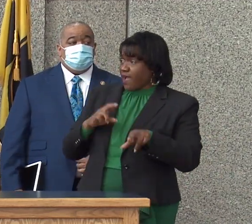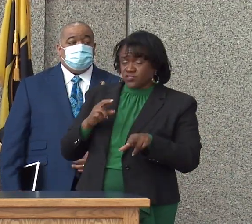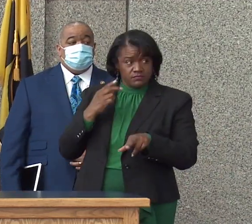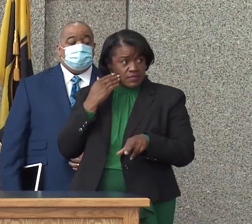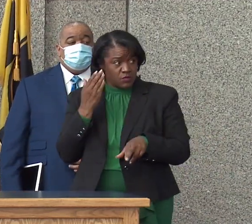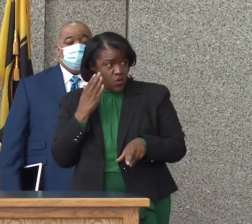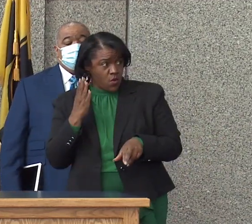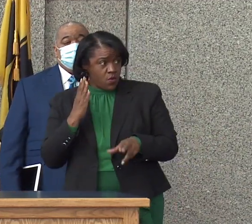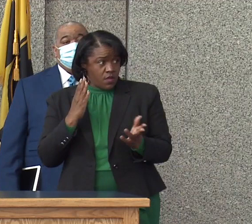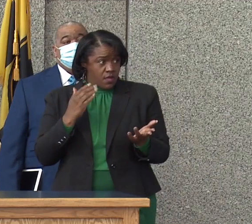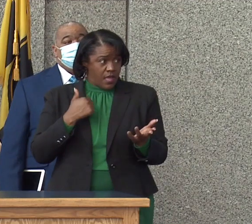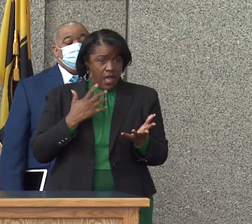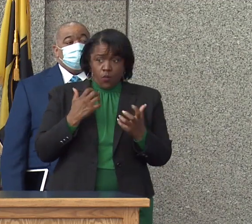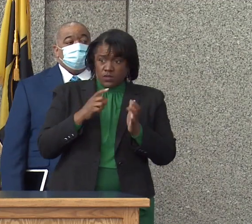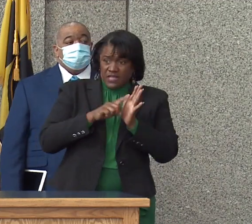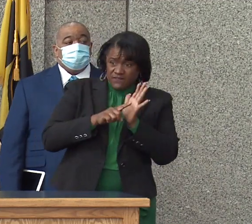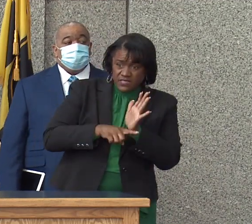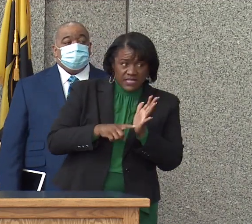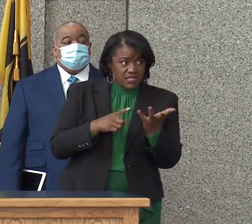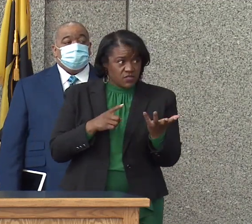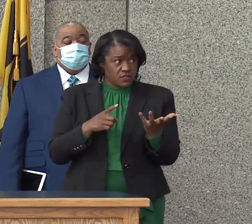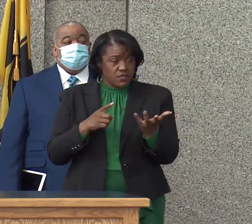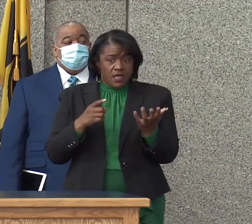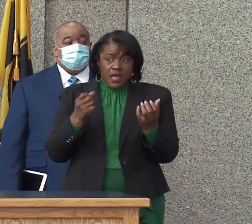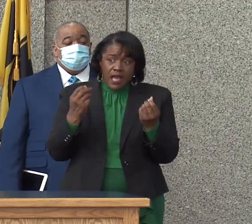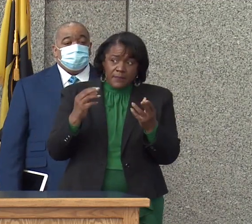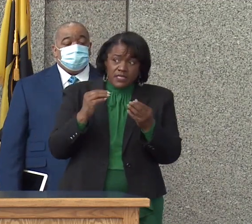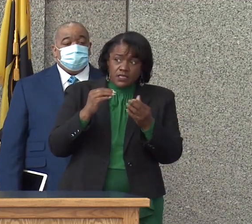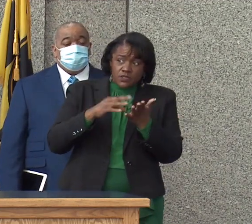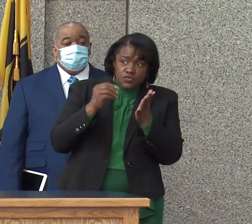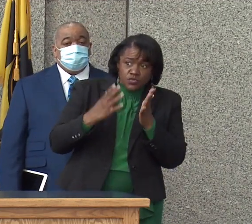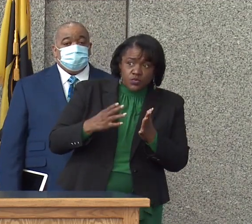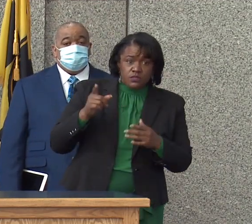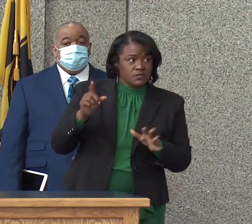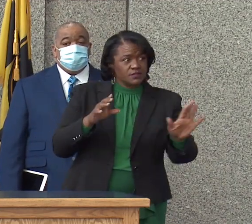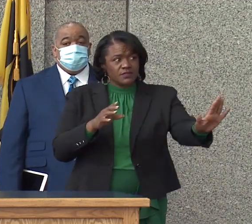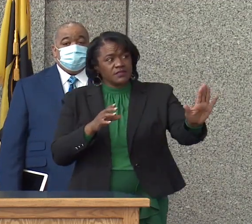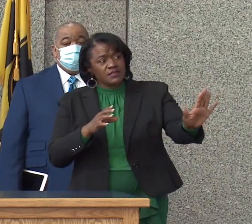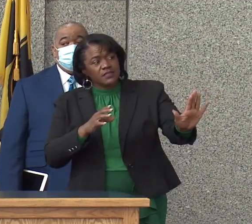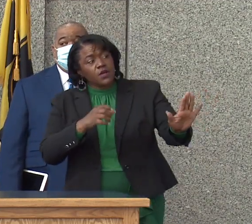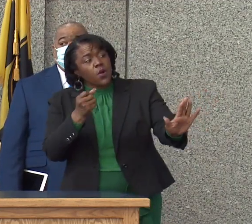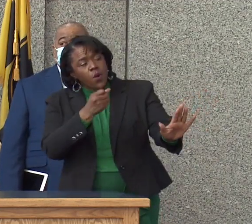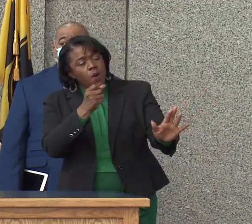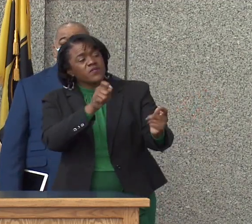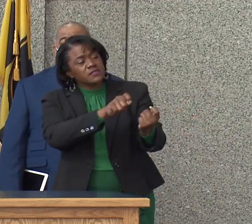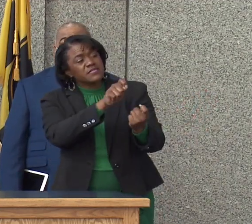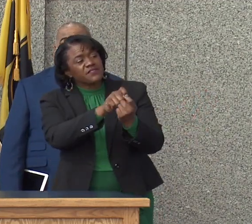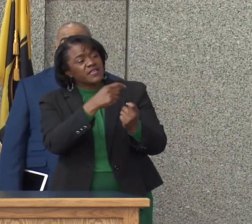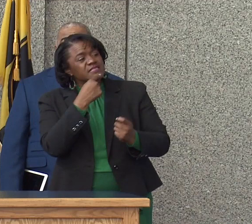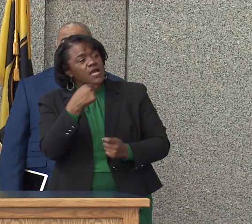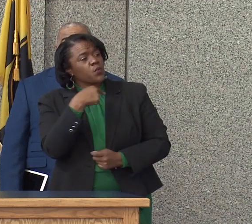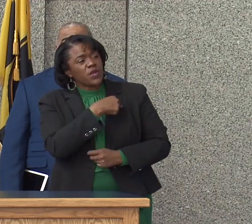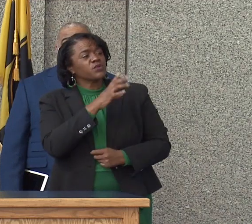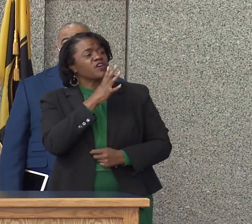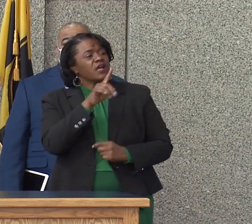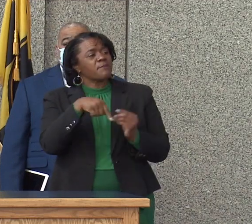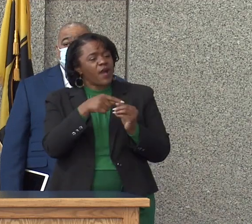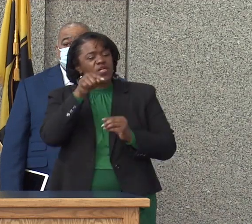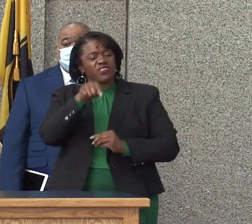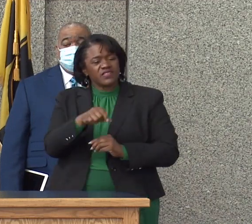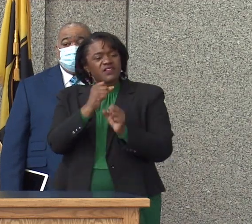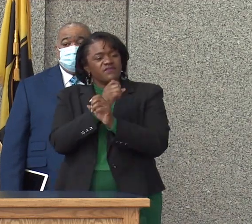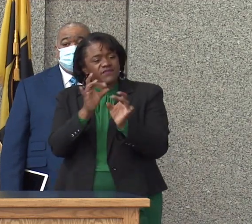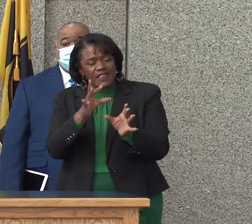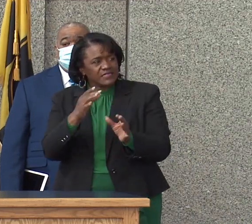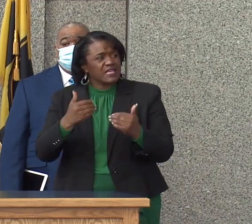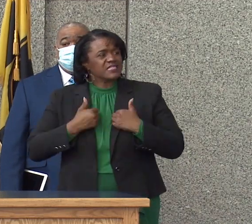education in our Project Baltimore investigation that found a number of students over at Augusta Fells. We specifically said that we were talking about this issue of violence. We're